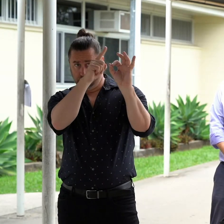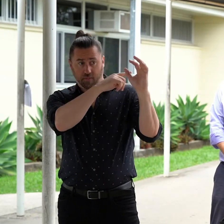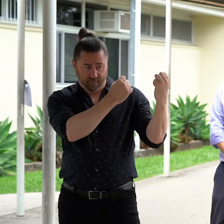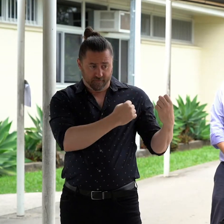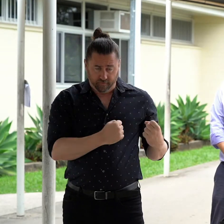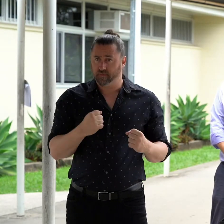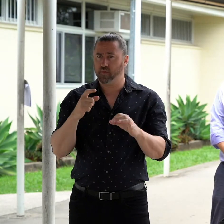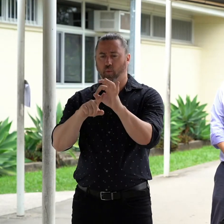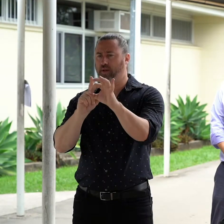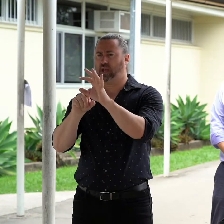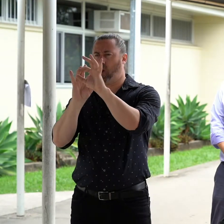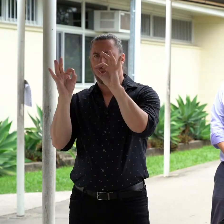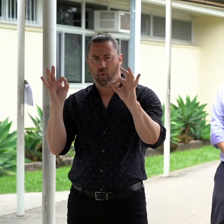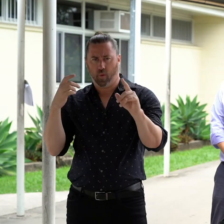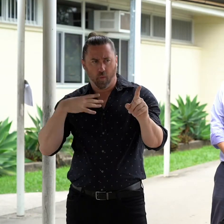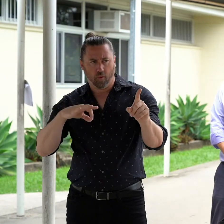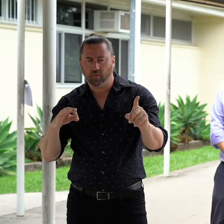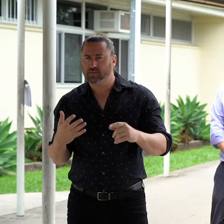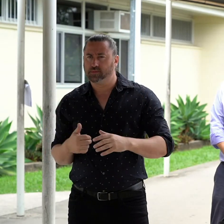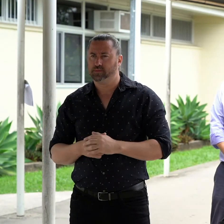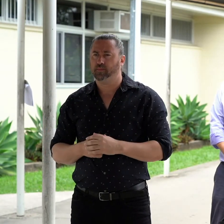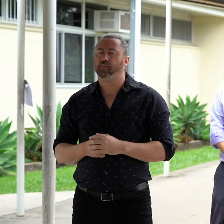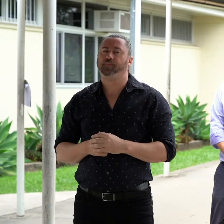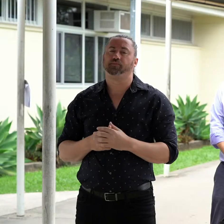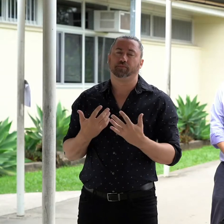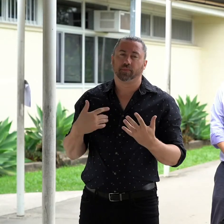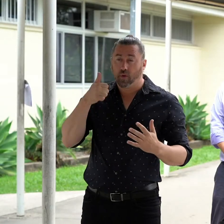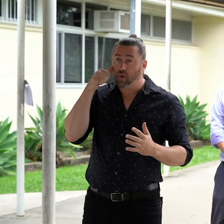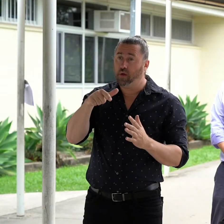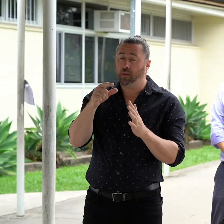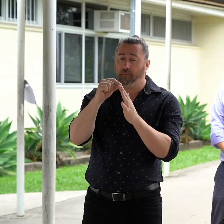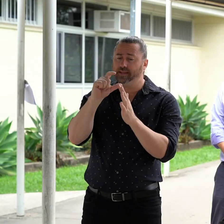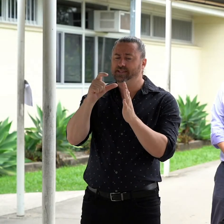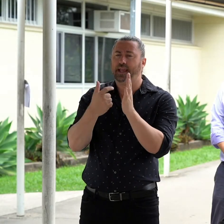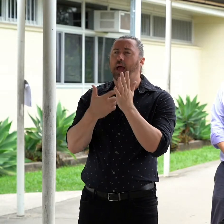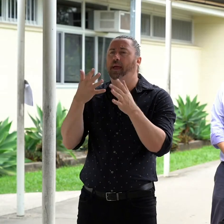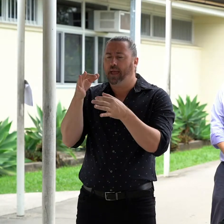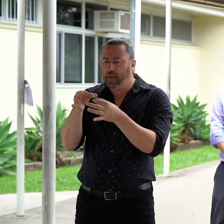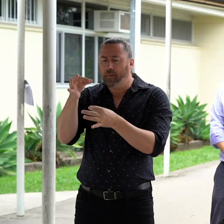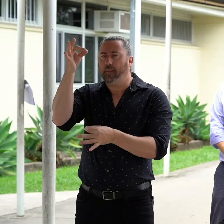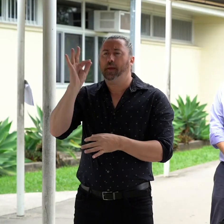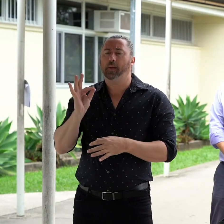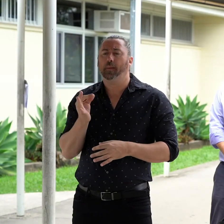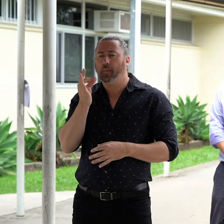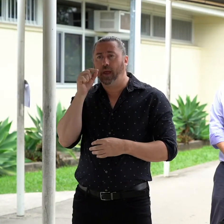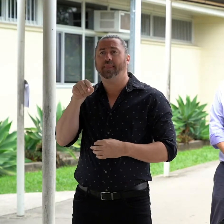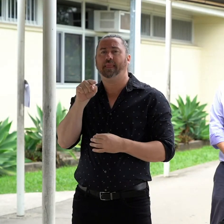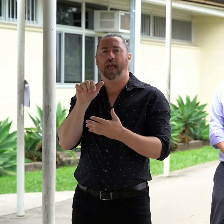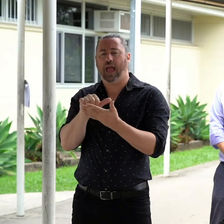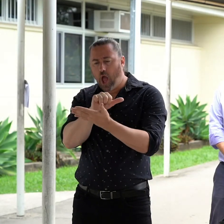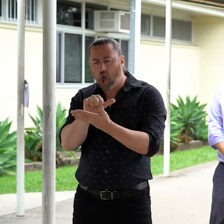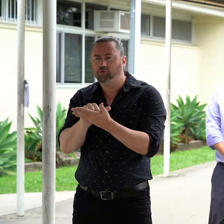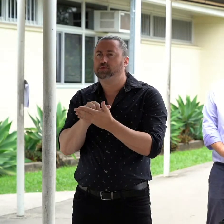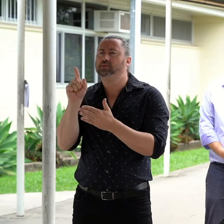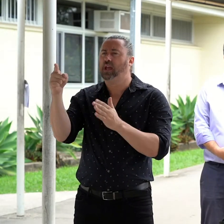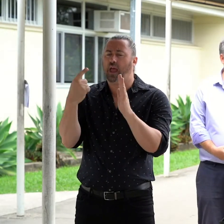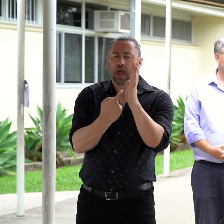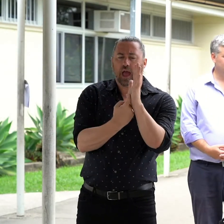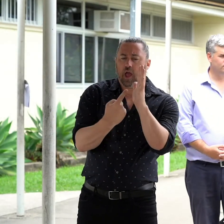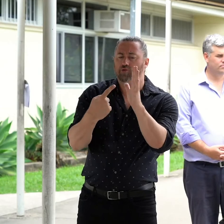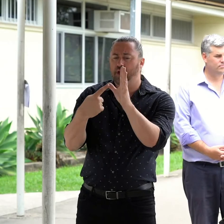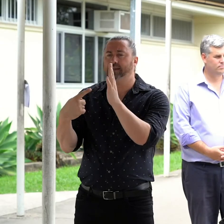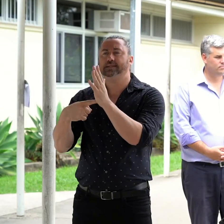that. Because we also know that the PCR tests are more accurate, and we are in a different position